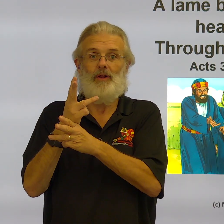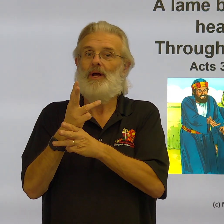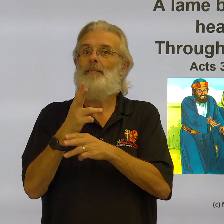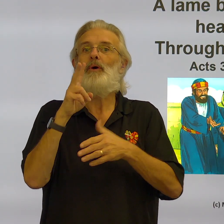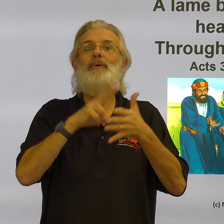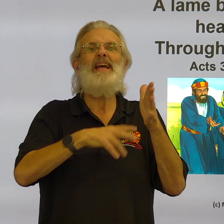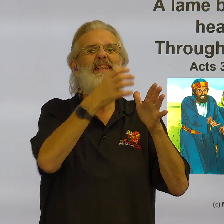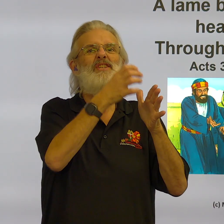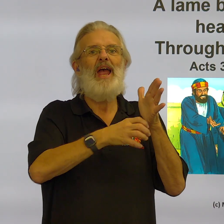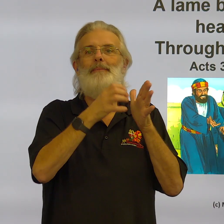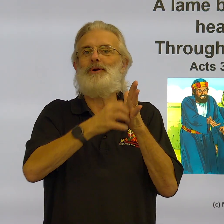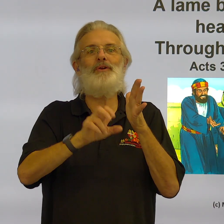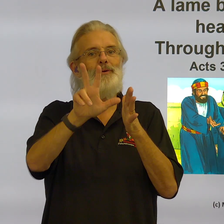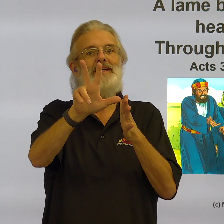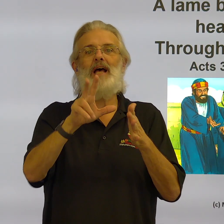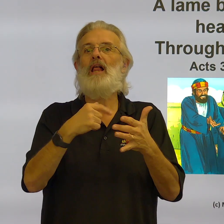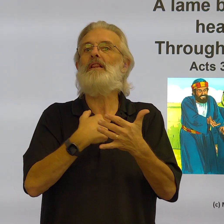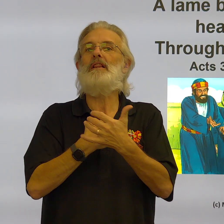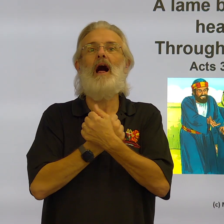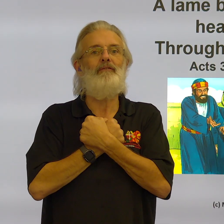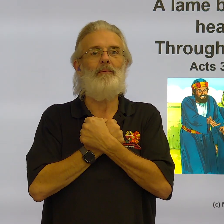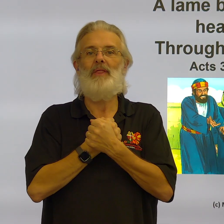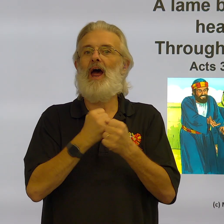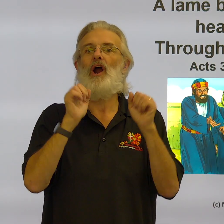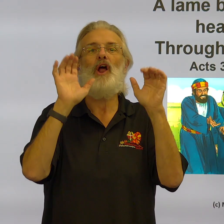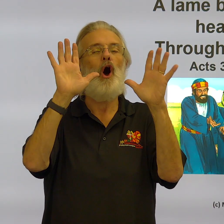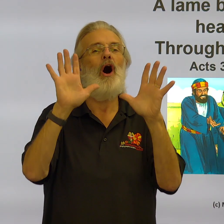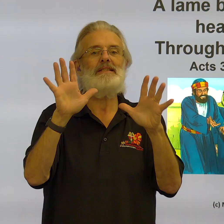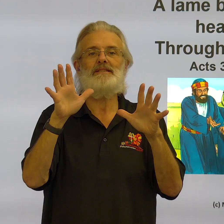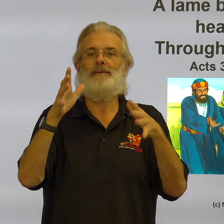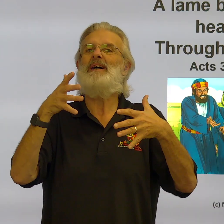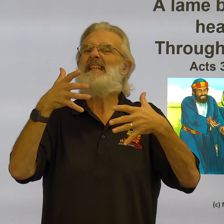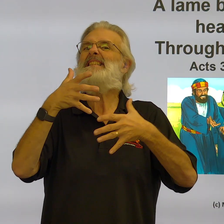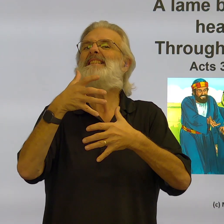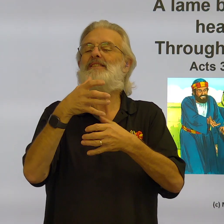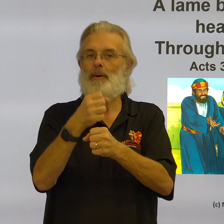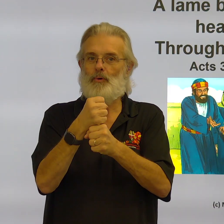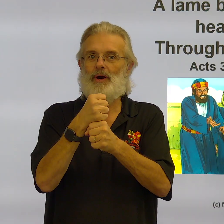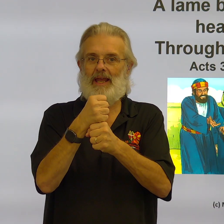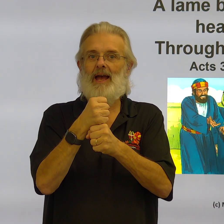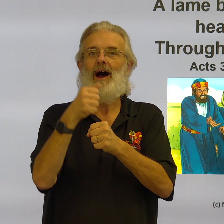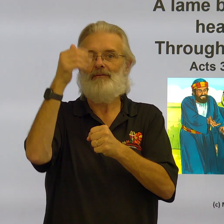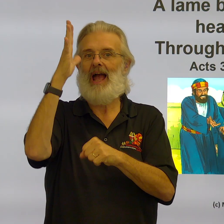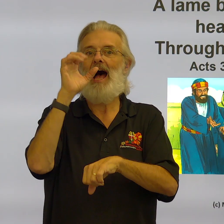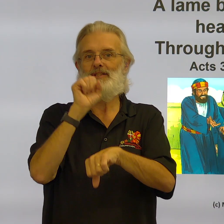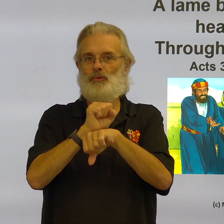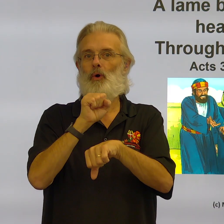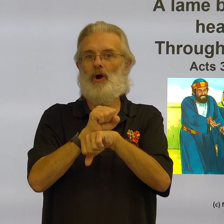But read the chapter 3s. I love them. They are an awesome summary of God's work